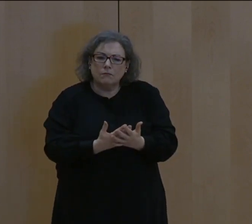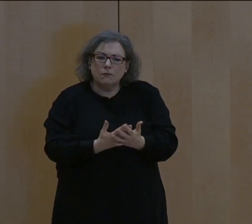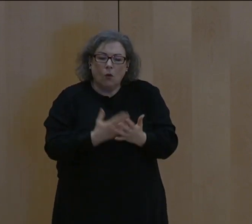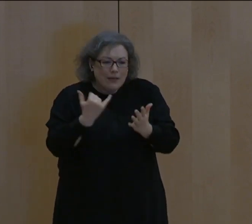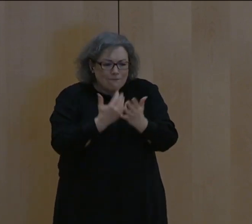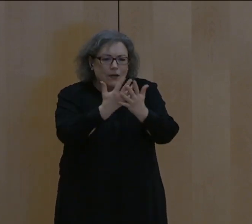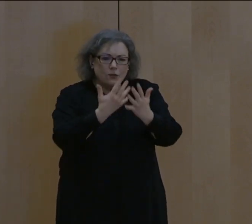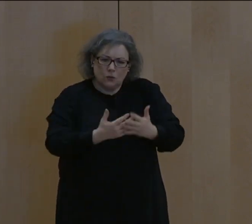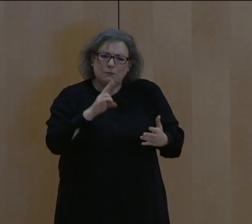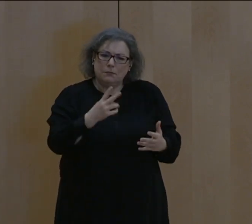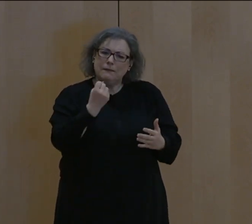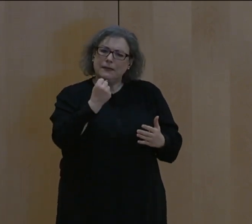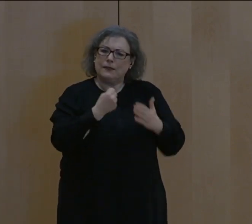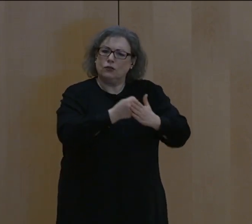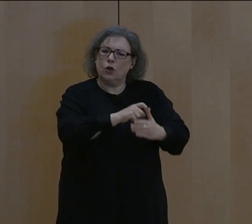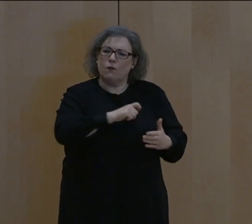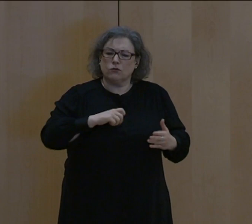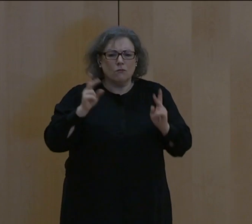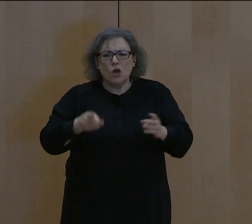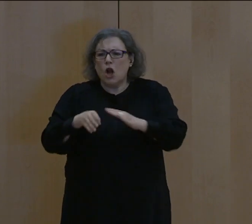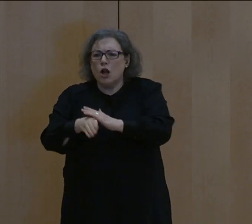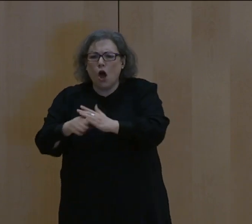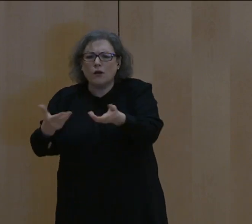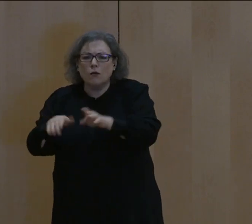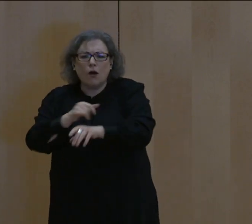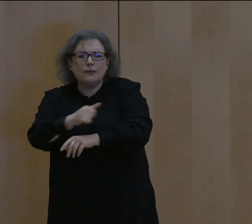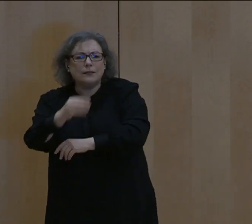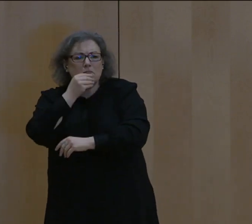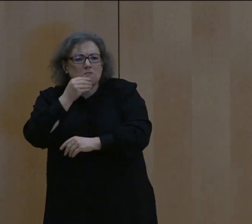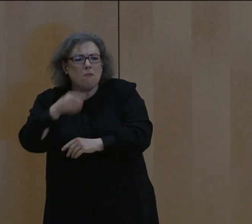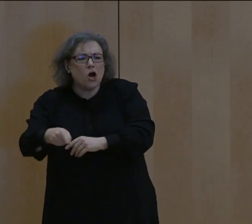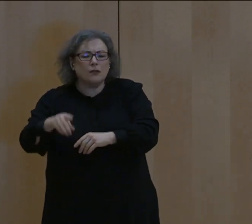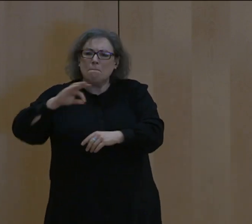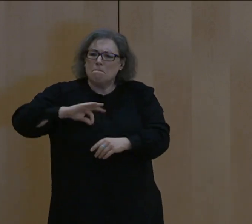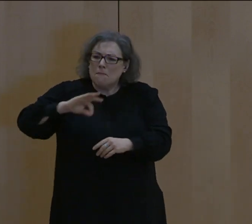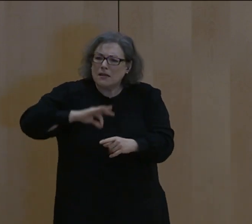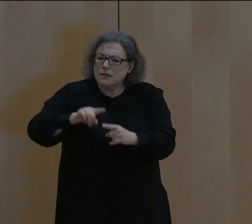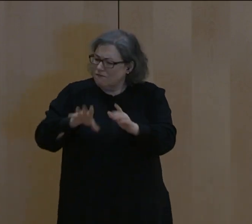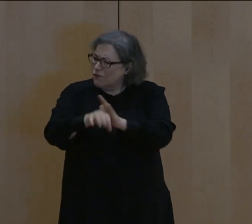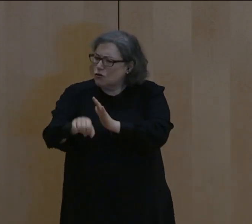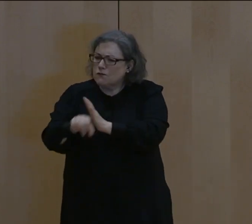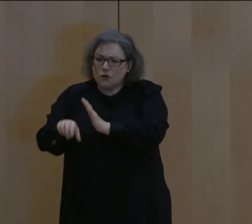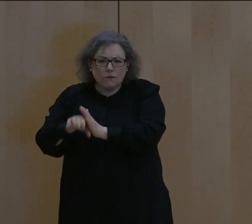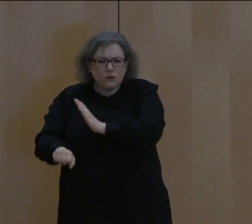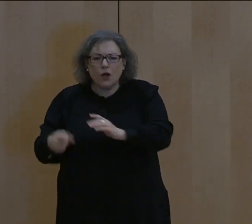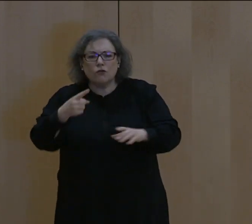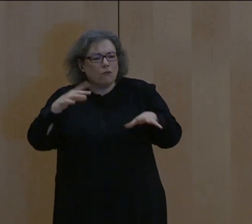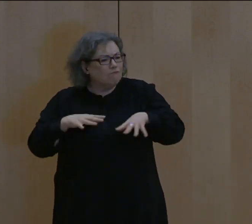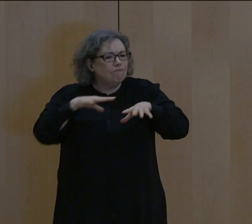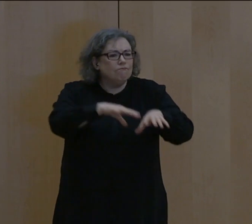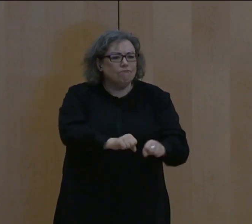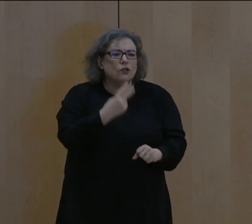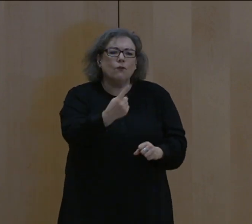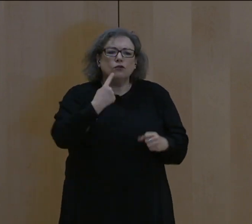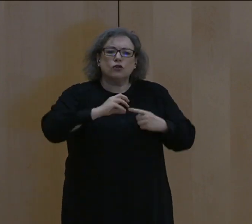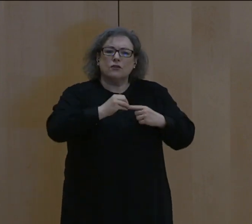with food, with medication, they've captured 2 nuclear power plants. This is the second time now they have